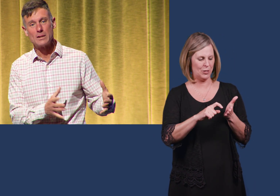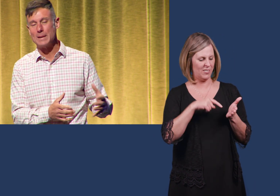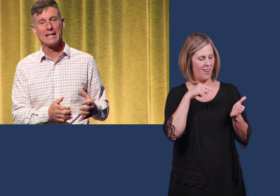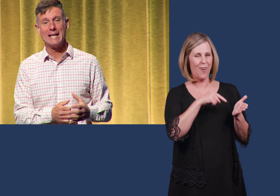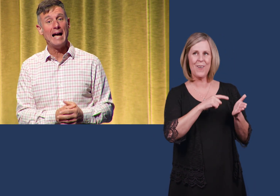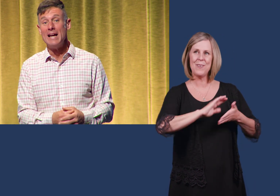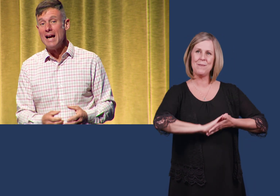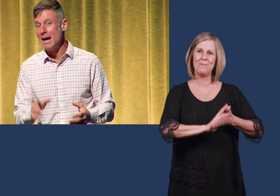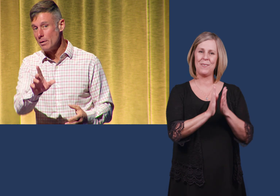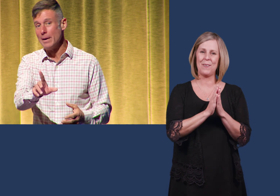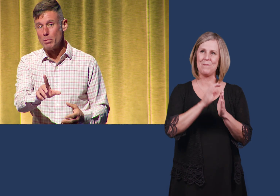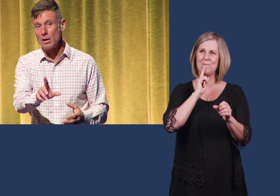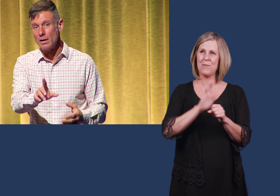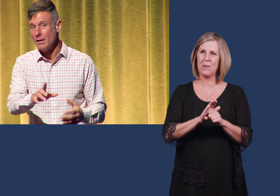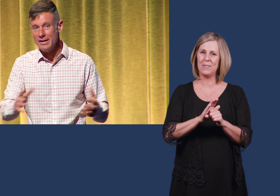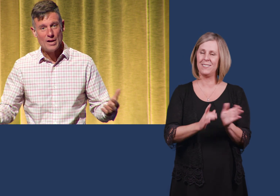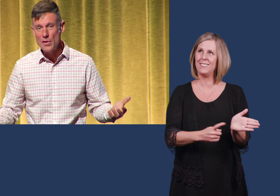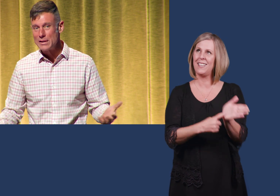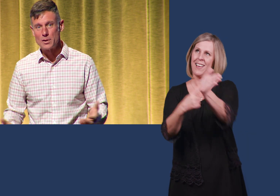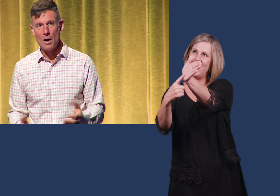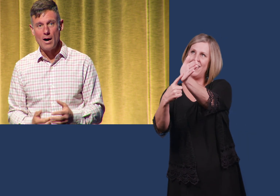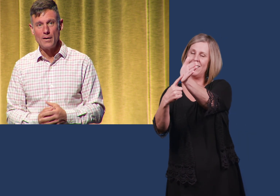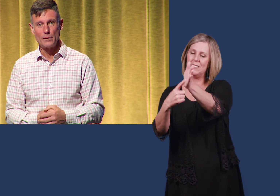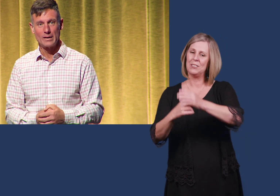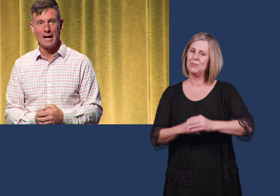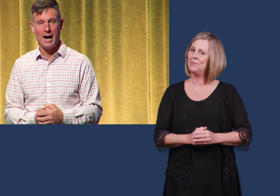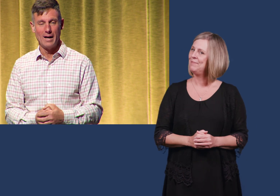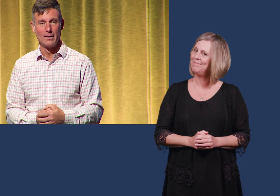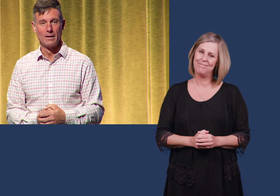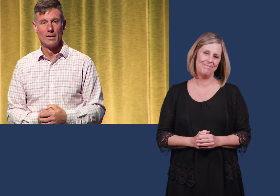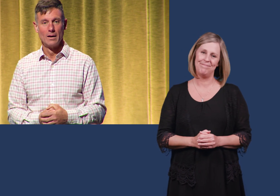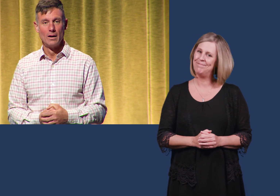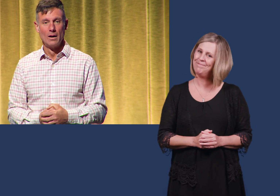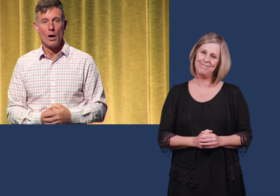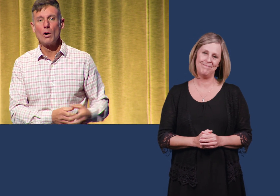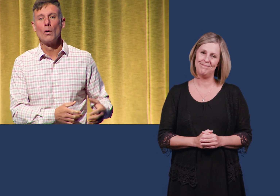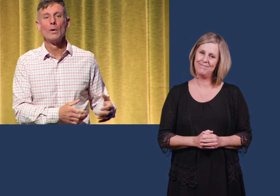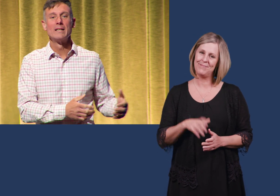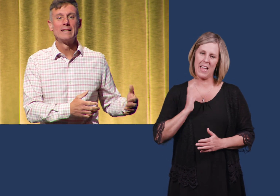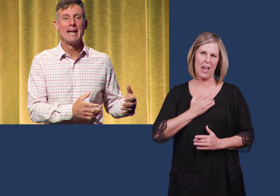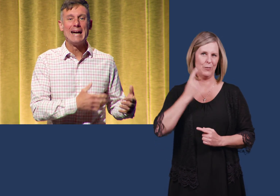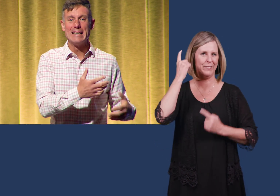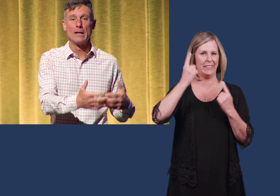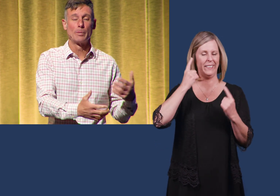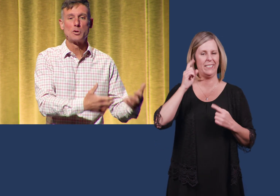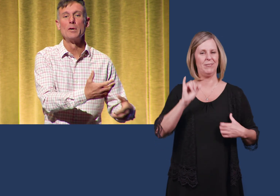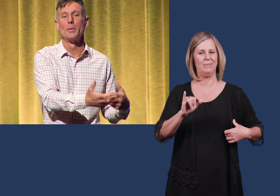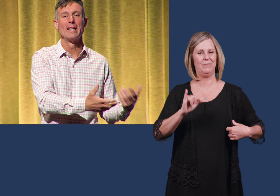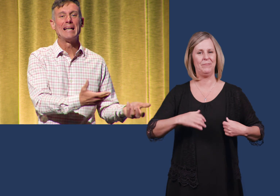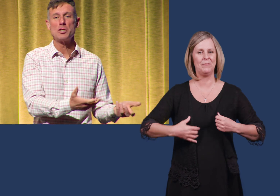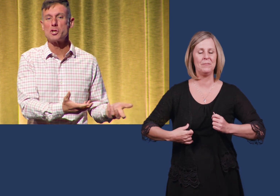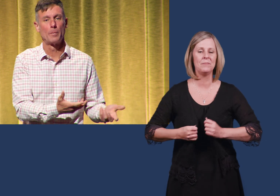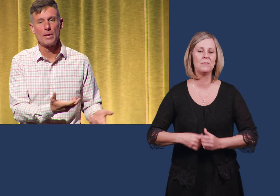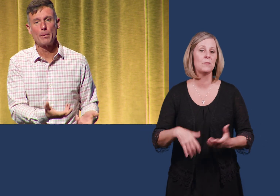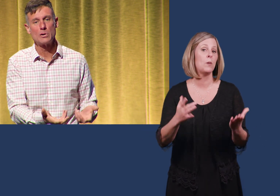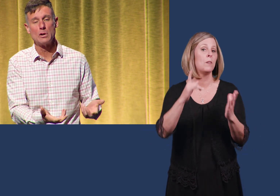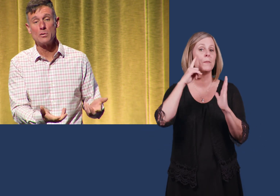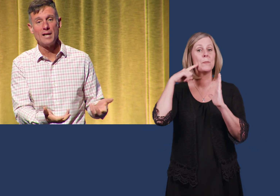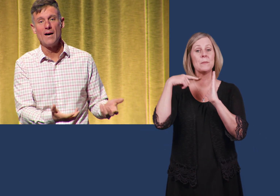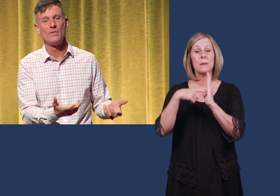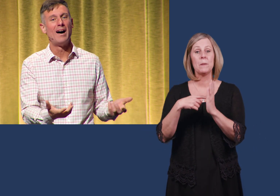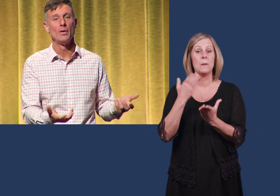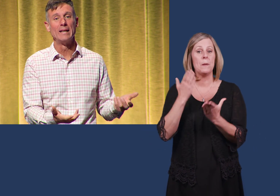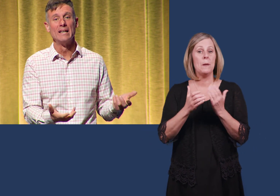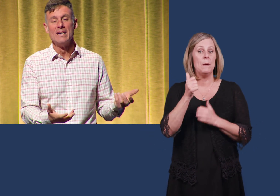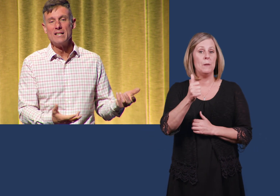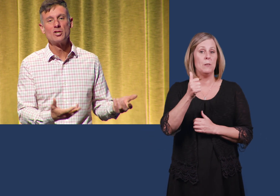God wants me out of debt. And remember, nothing's too hard for God. Or we're dating or pursuing a relationship with a person who's